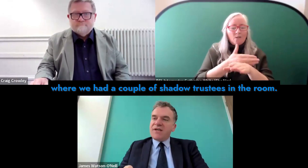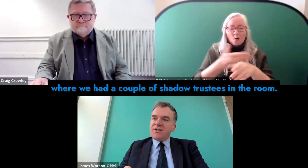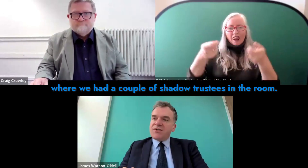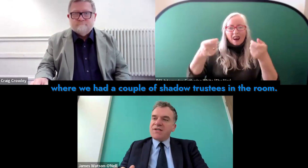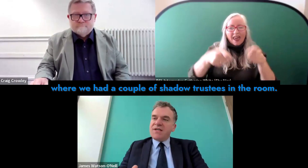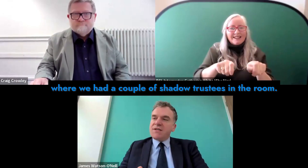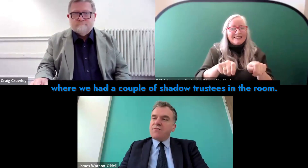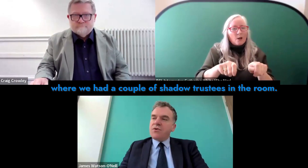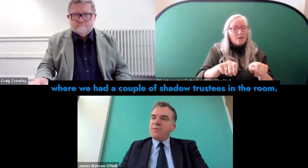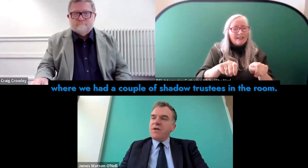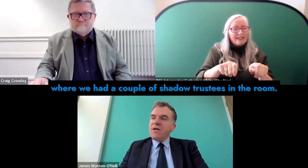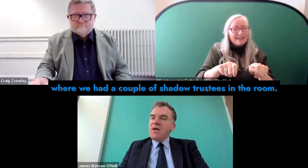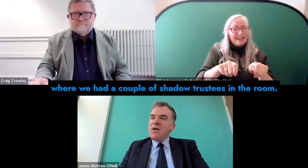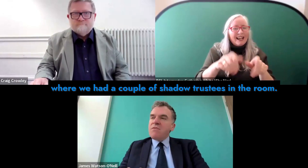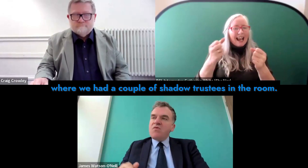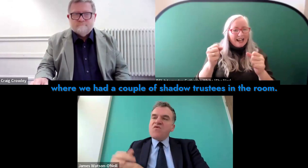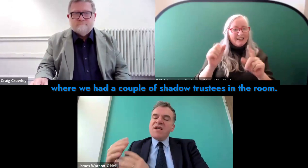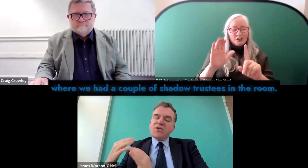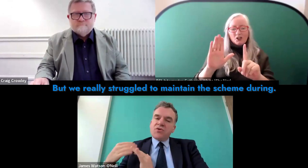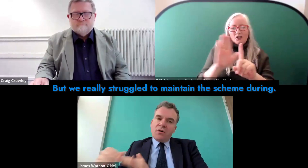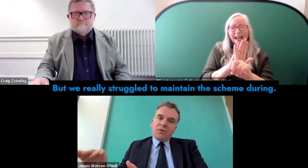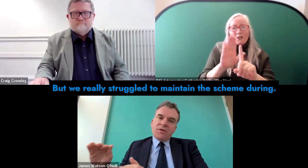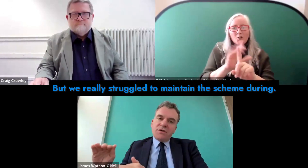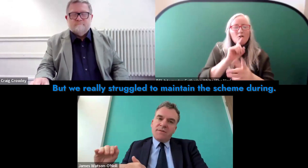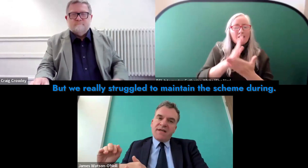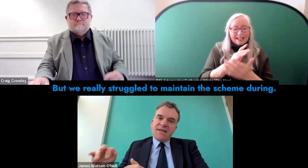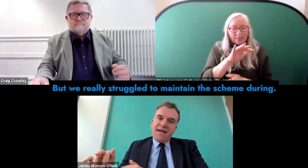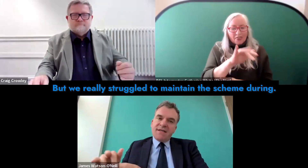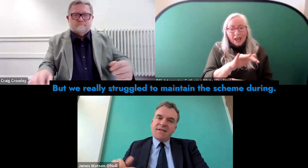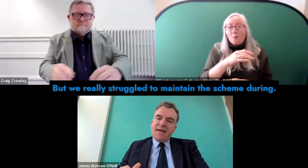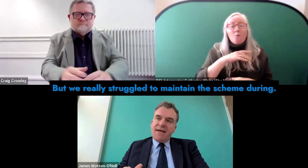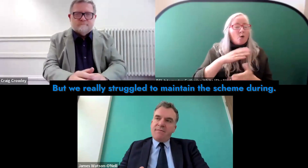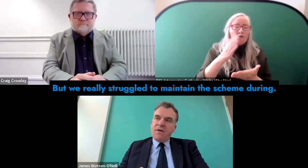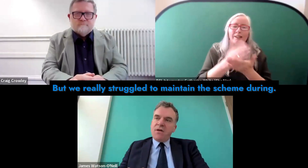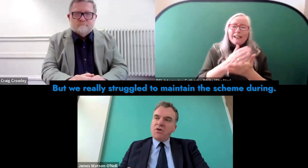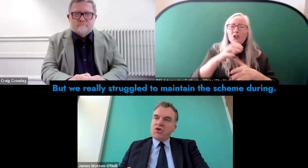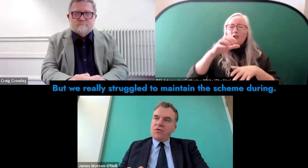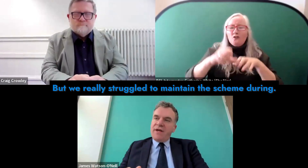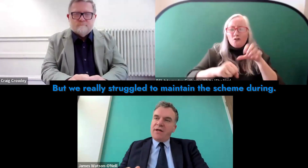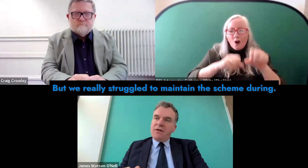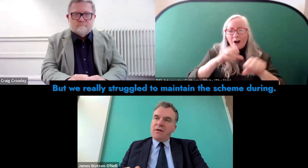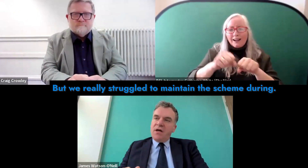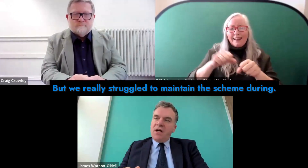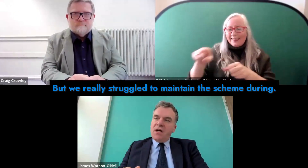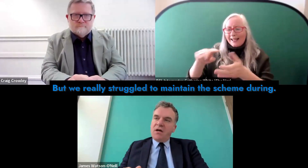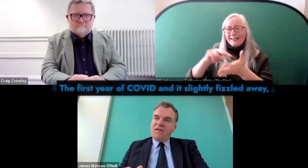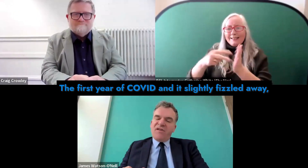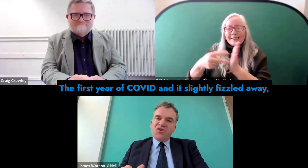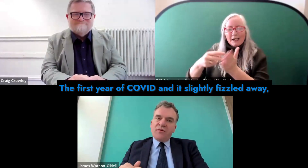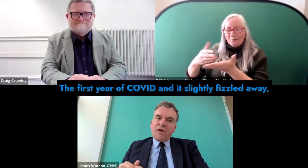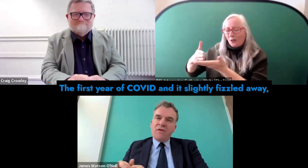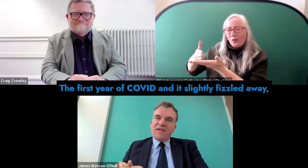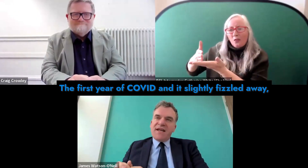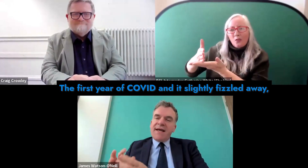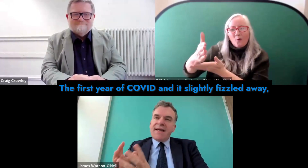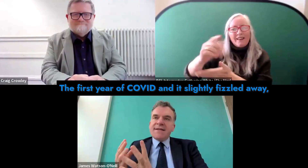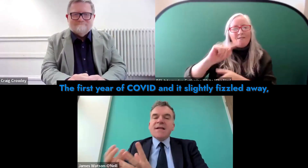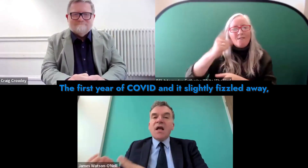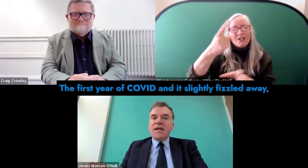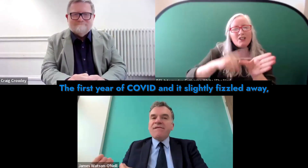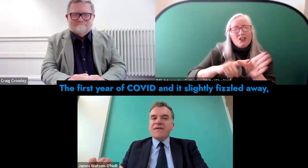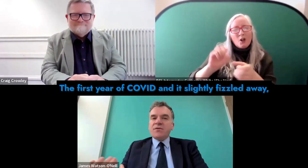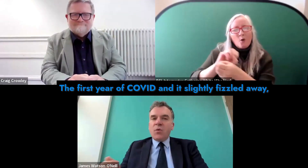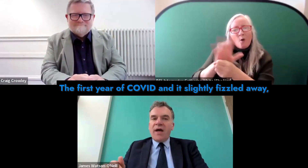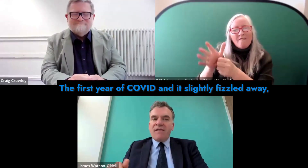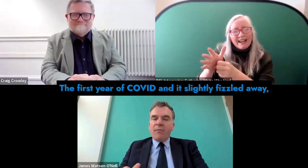where we had a couple of shadow trustees in the room, but we really struggled to maintain the scheme during the first year of COVID,